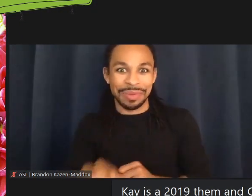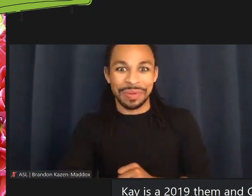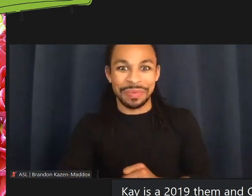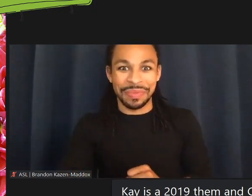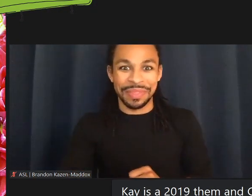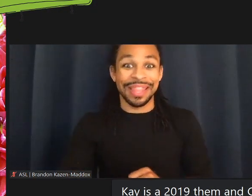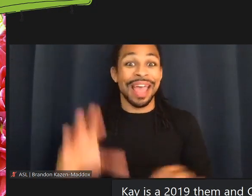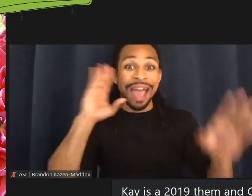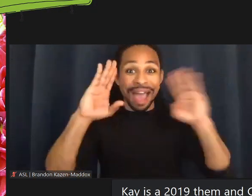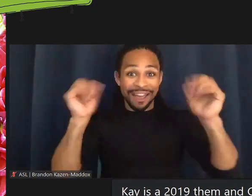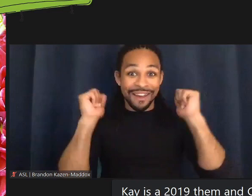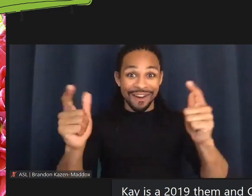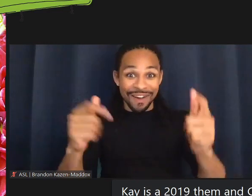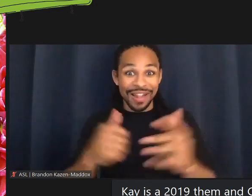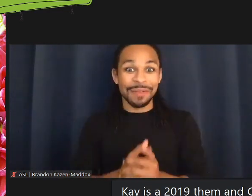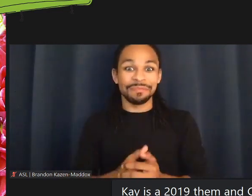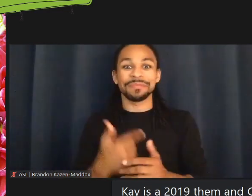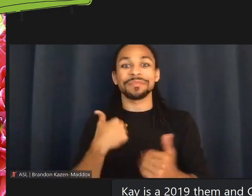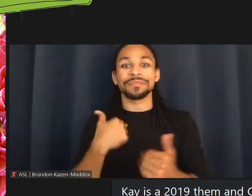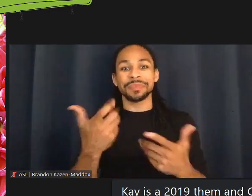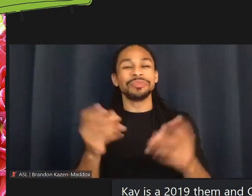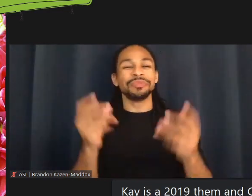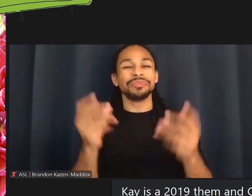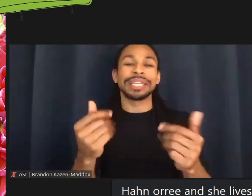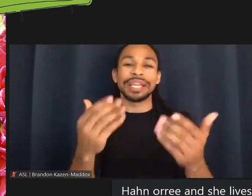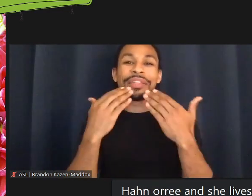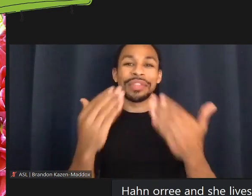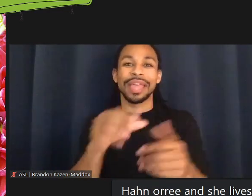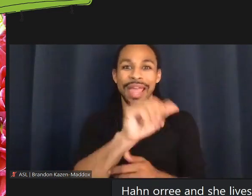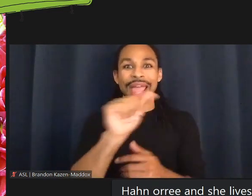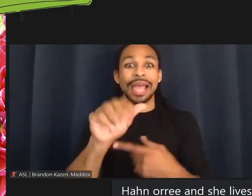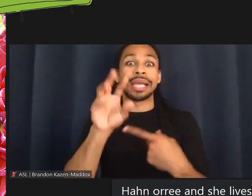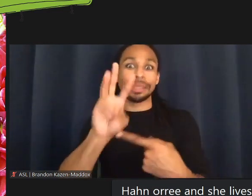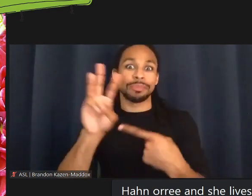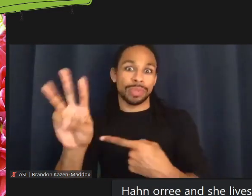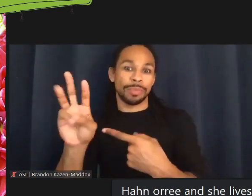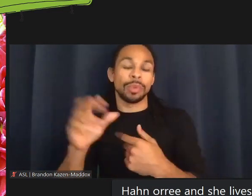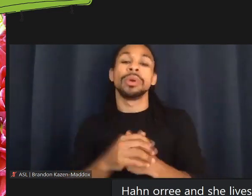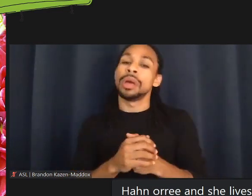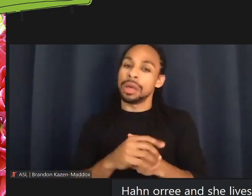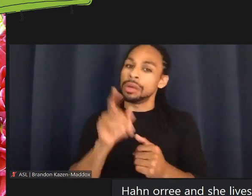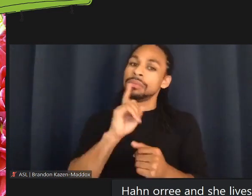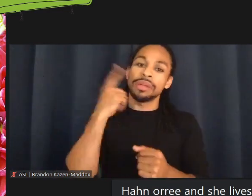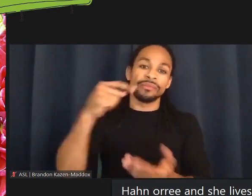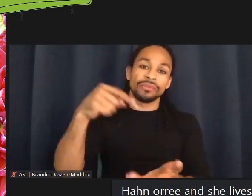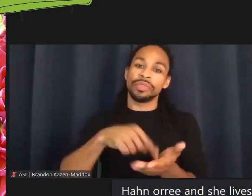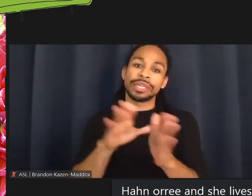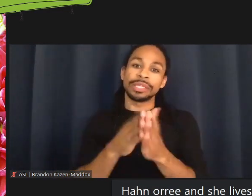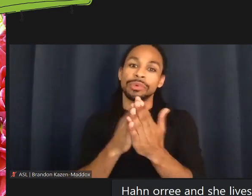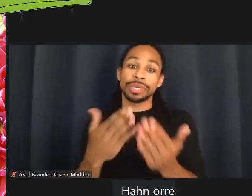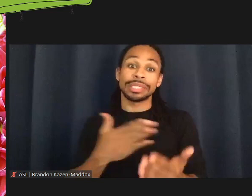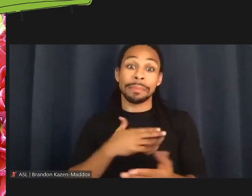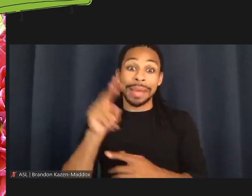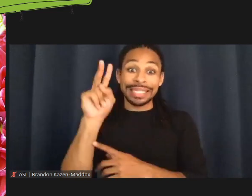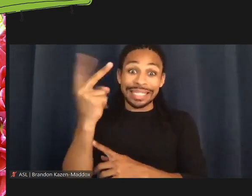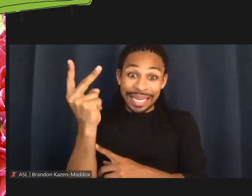Hey, everybody. I want to really quickly thank AAWW. For this book, it's my